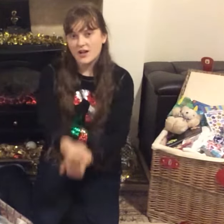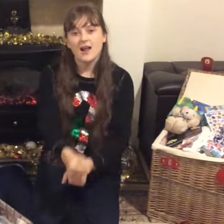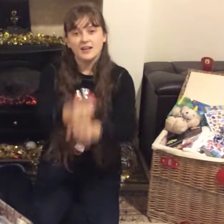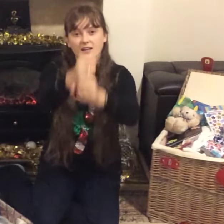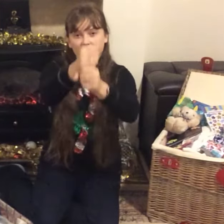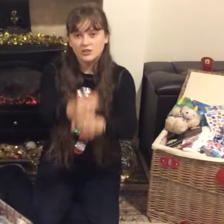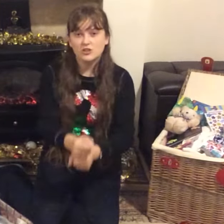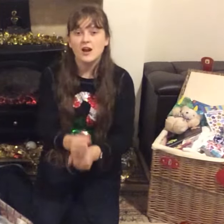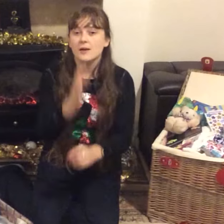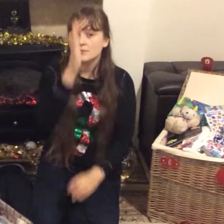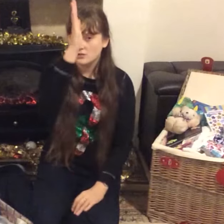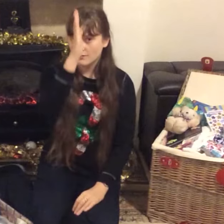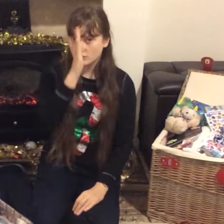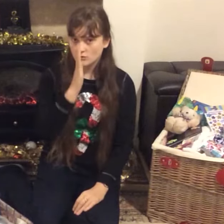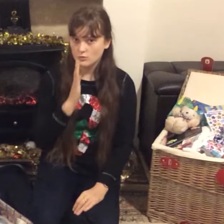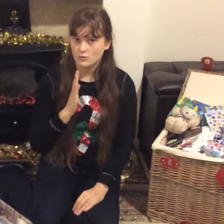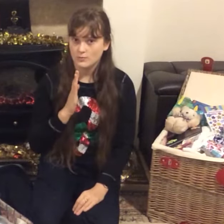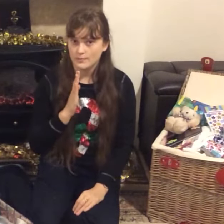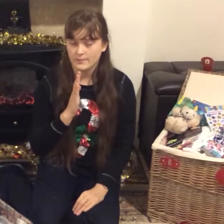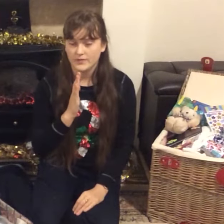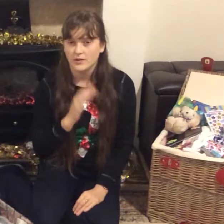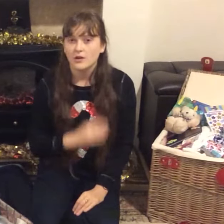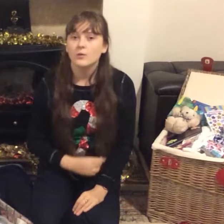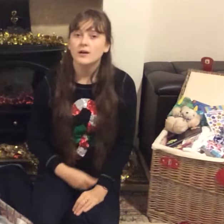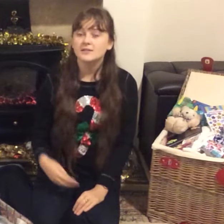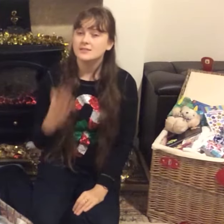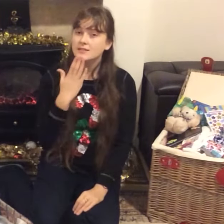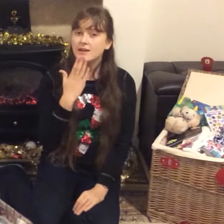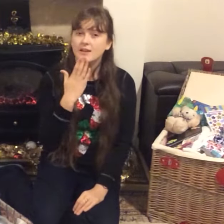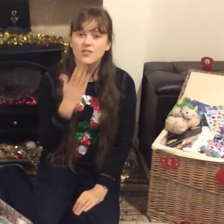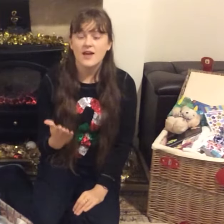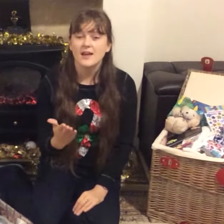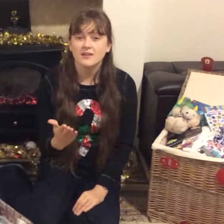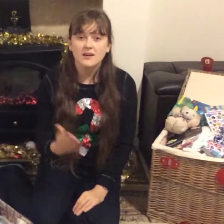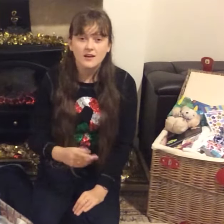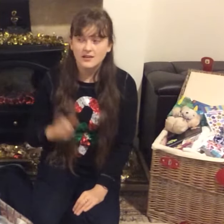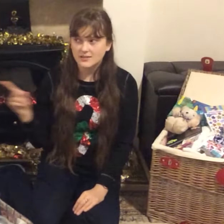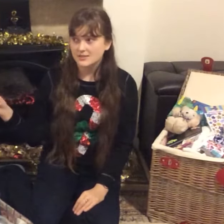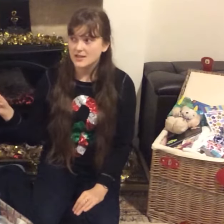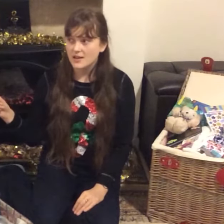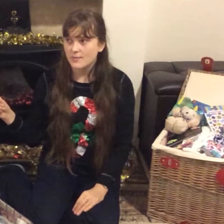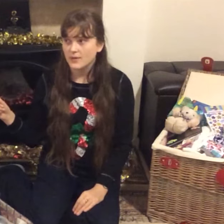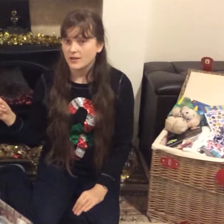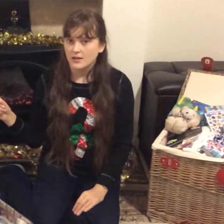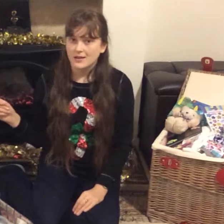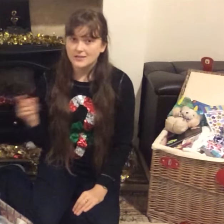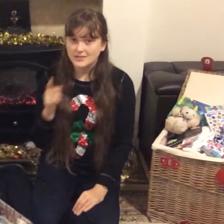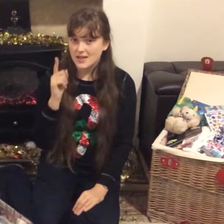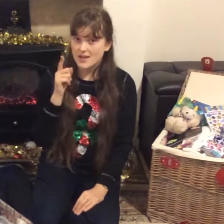glad each time to do. Well, tonight, thank God it's there instead